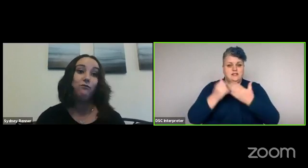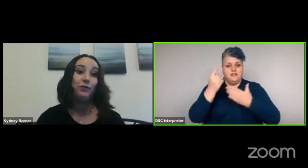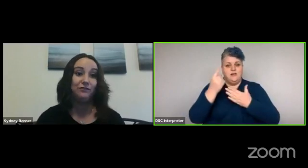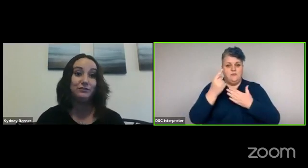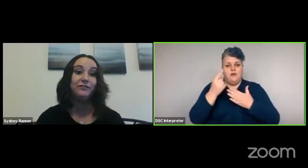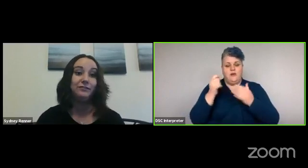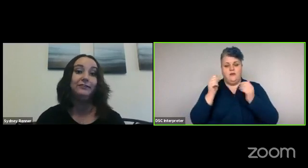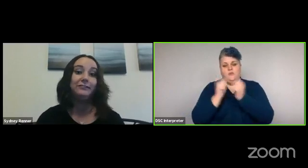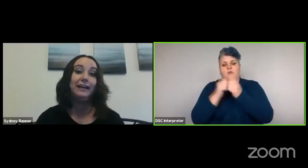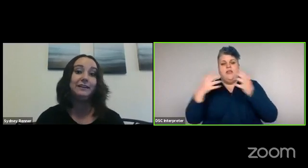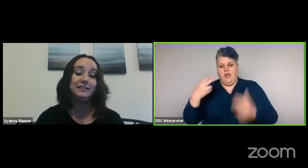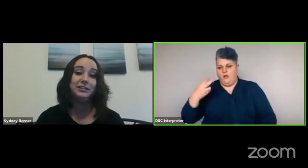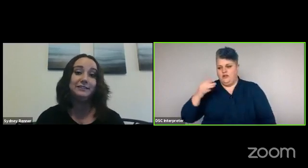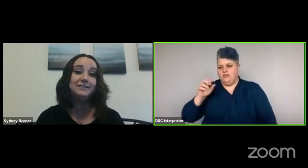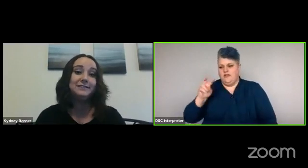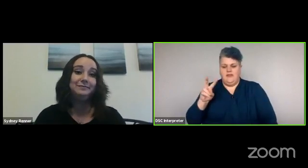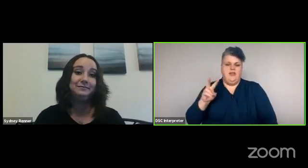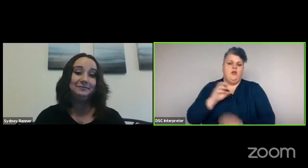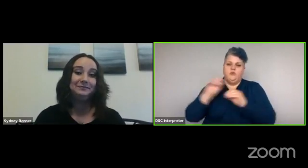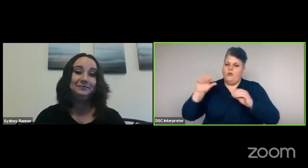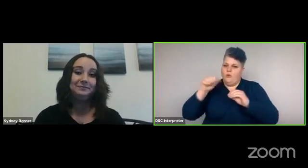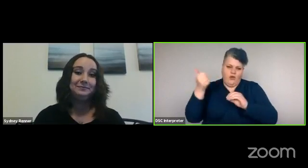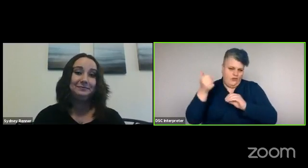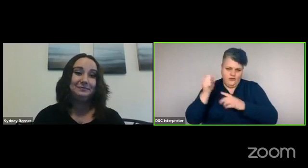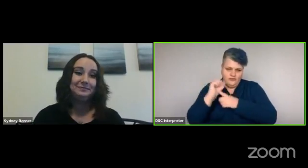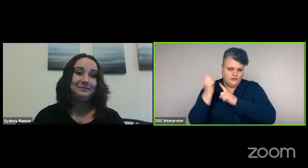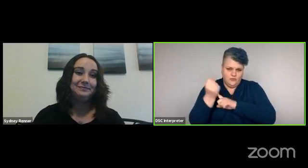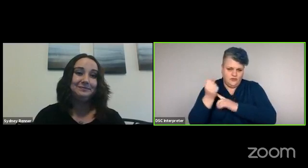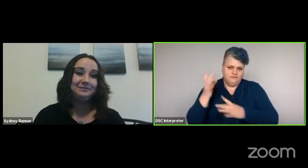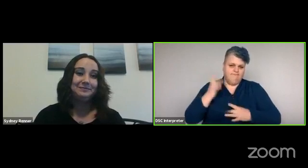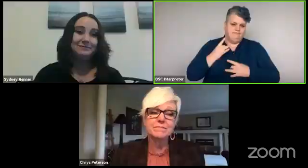doesn't have one of those other underlying conditions.